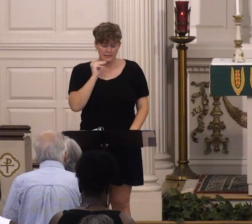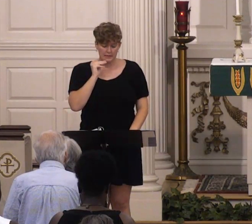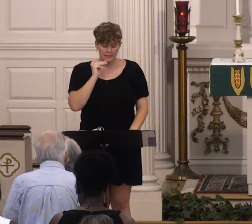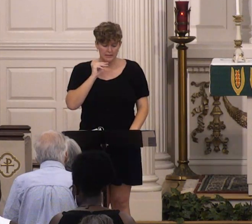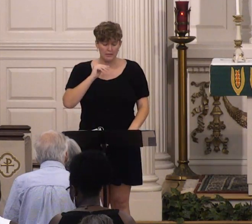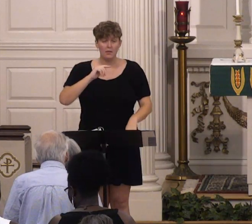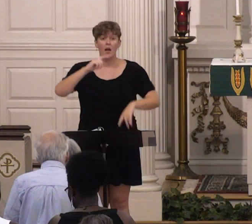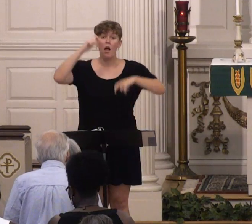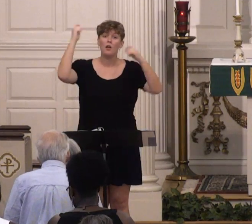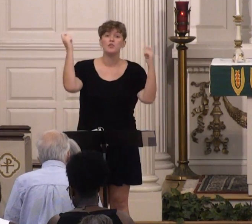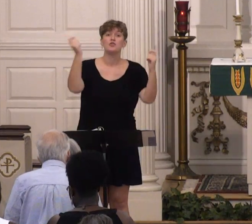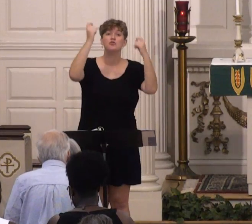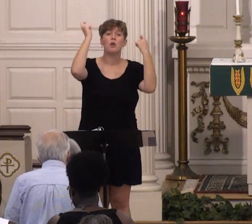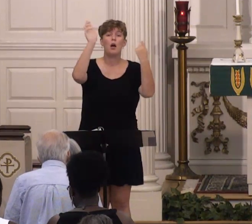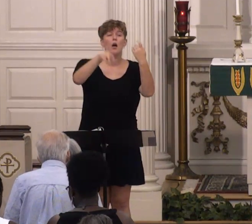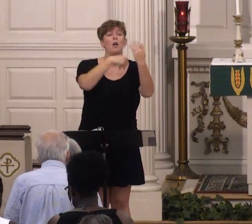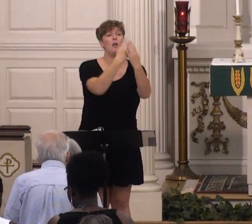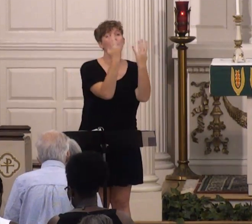Maria,